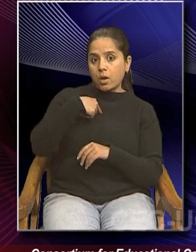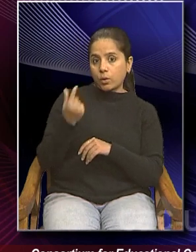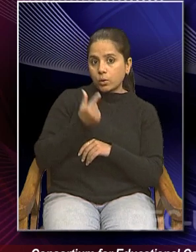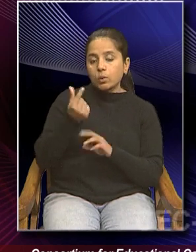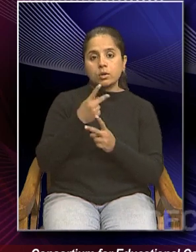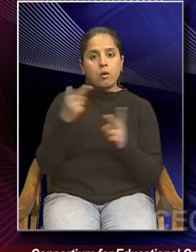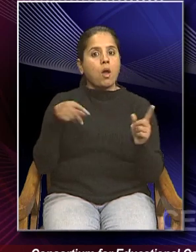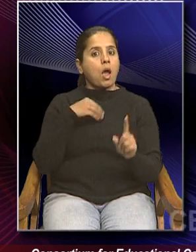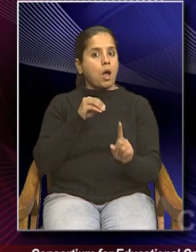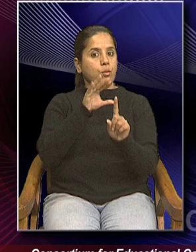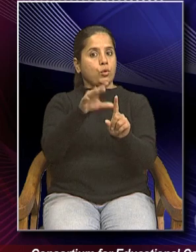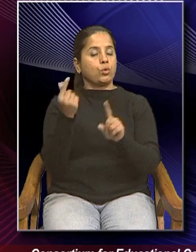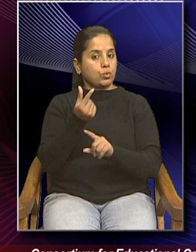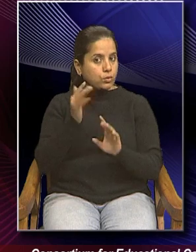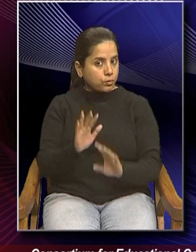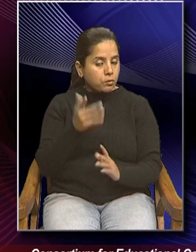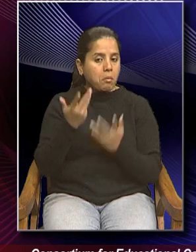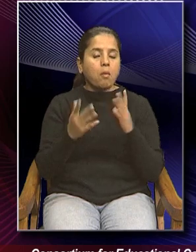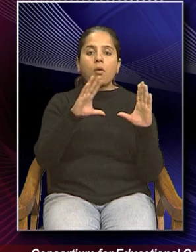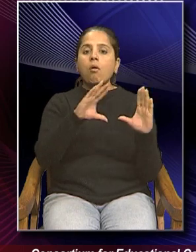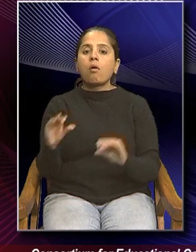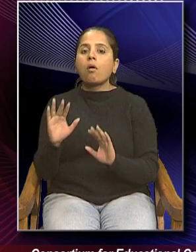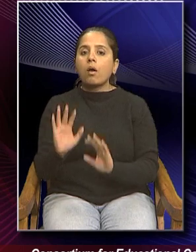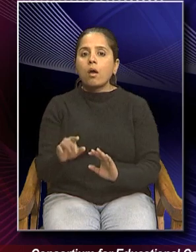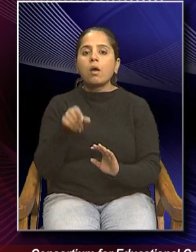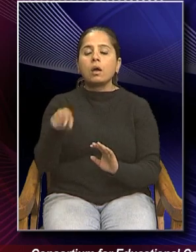various approaches, it may reduce